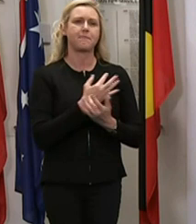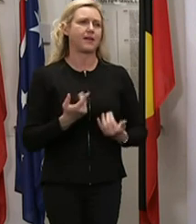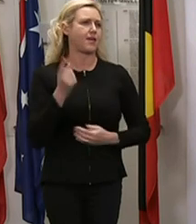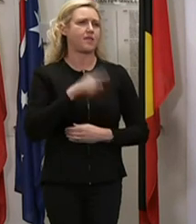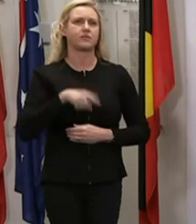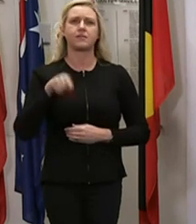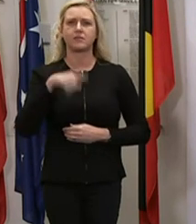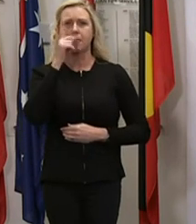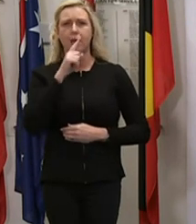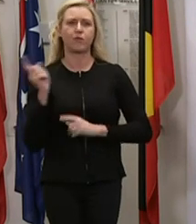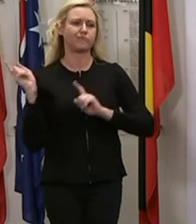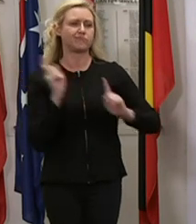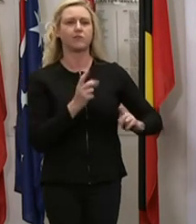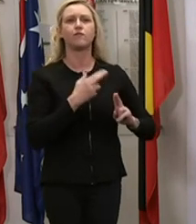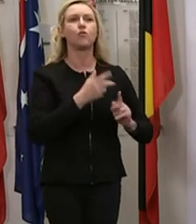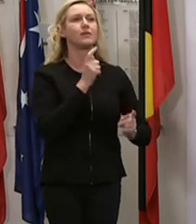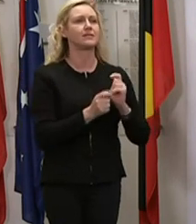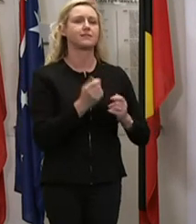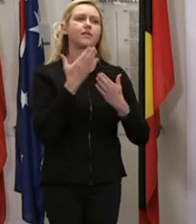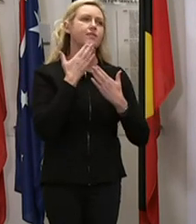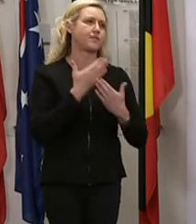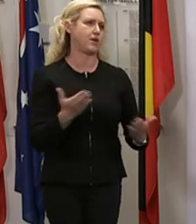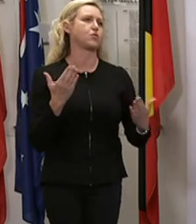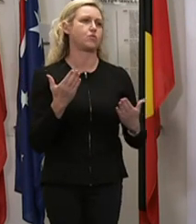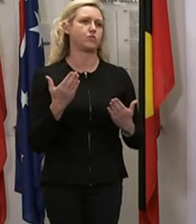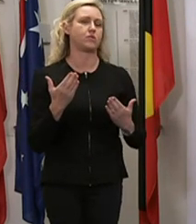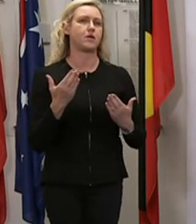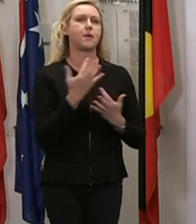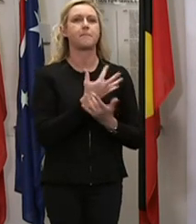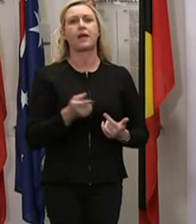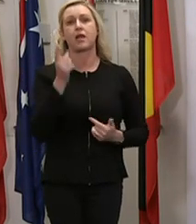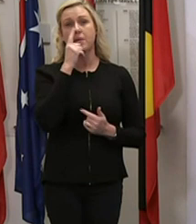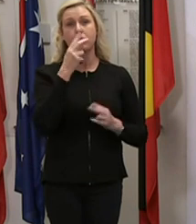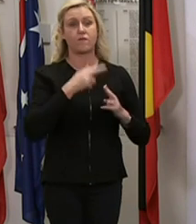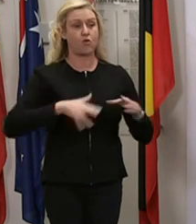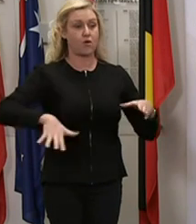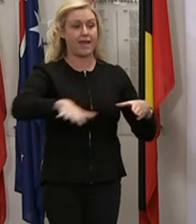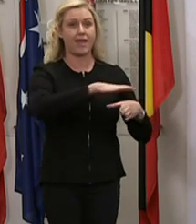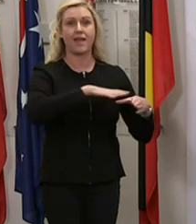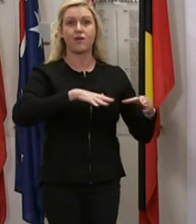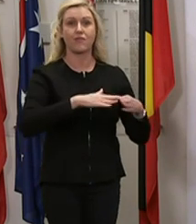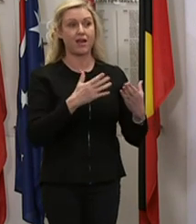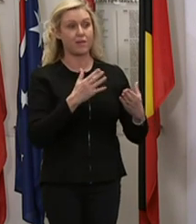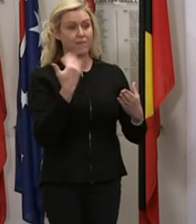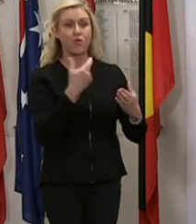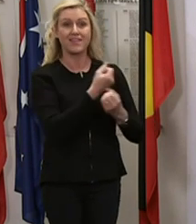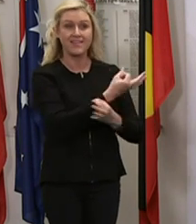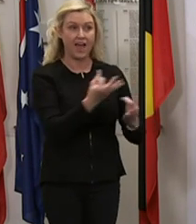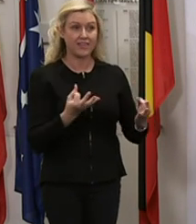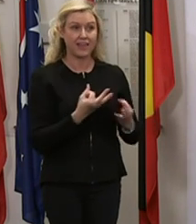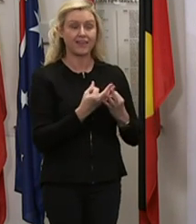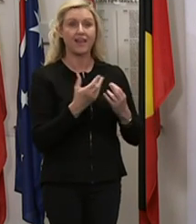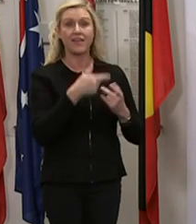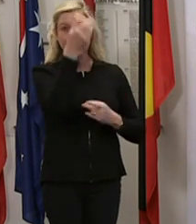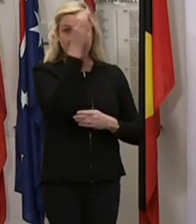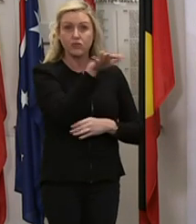in the last week, especially those who've come forward to get tested in communities which previously didn't have any cases, in regional